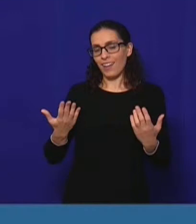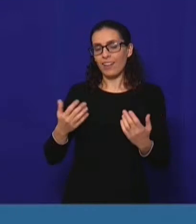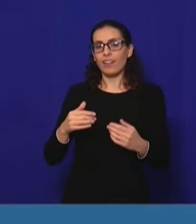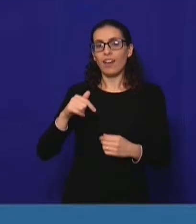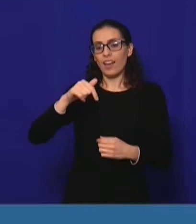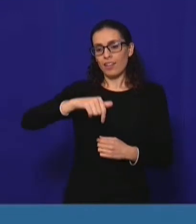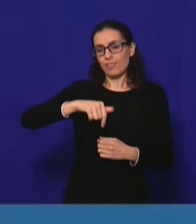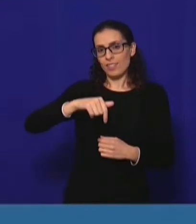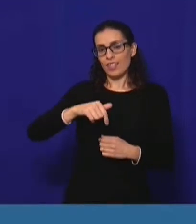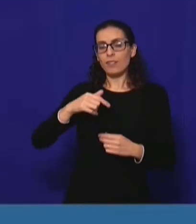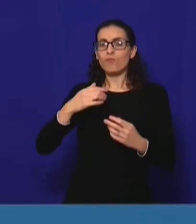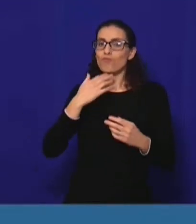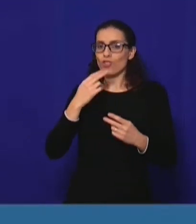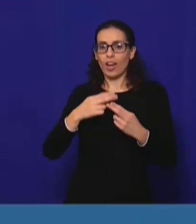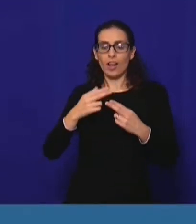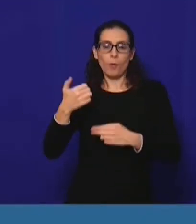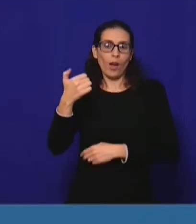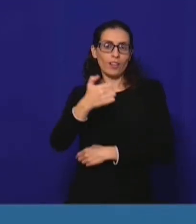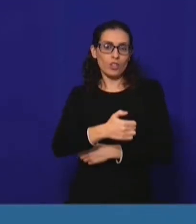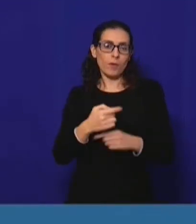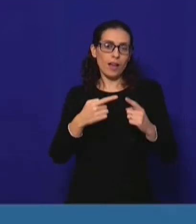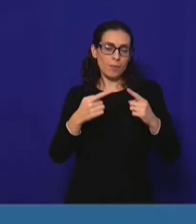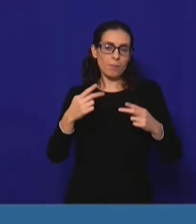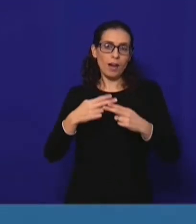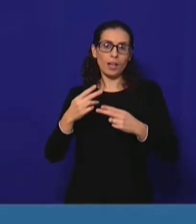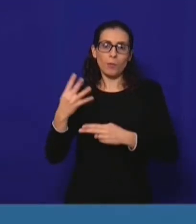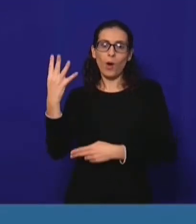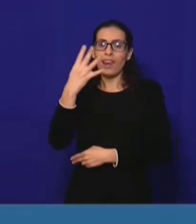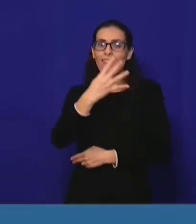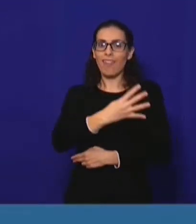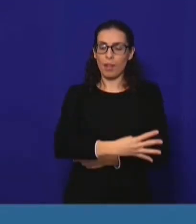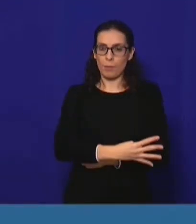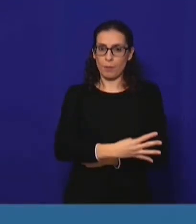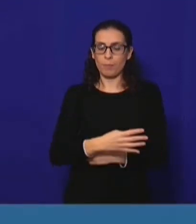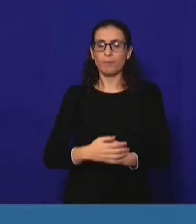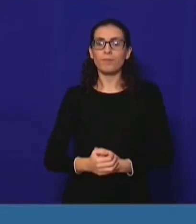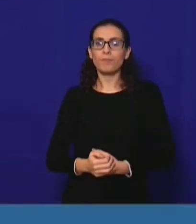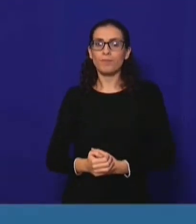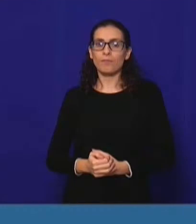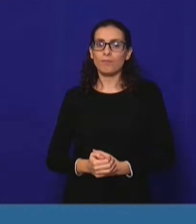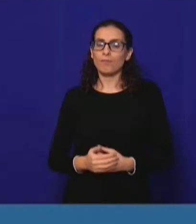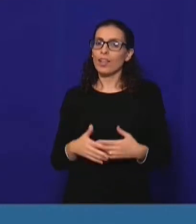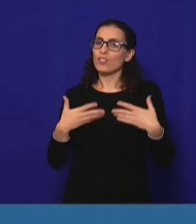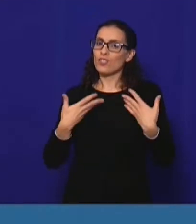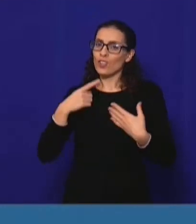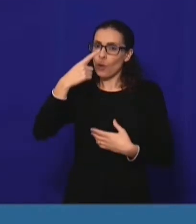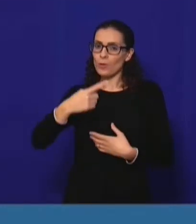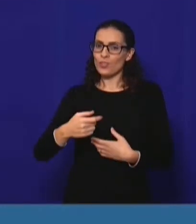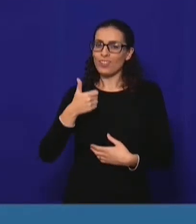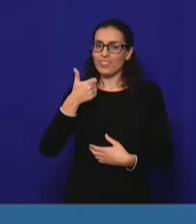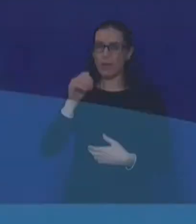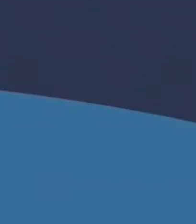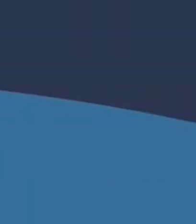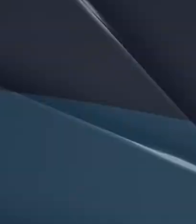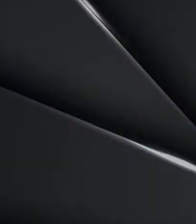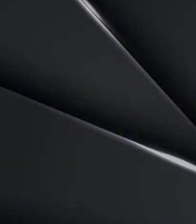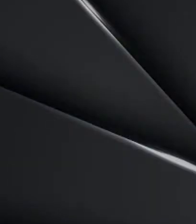tal-COVID bulletin ħankunu qegħdin nagħmluha nhar l-erba' li ġej. Nawguralkom il-ġurnata tajba u grazzi.